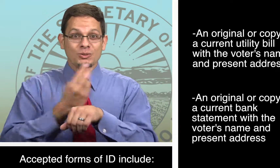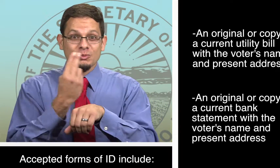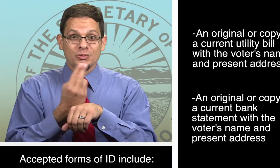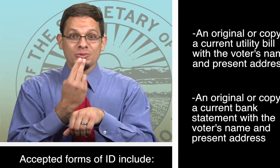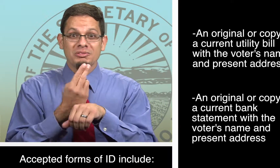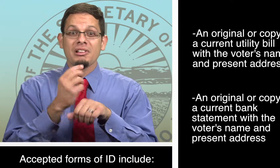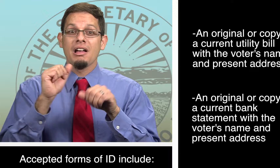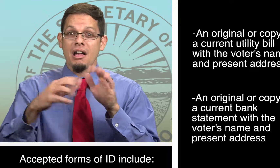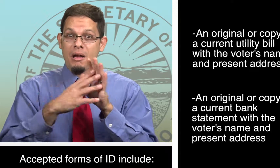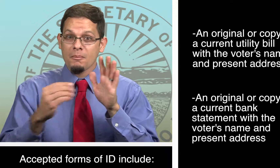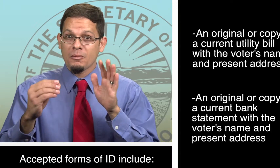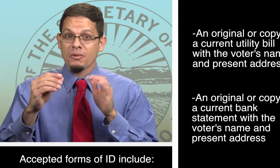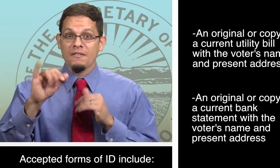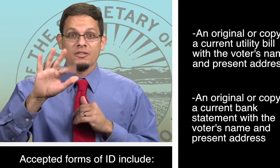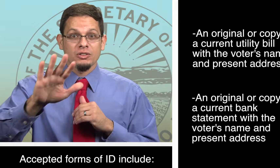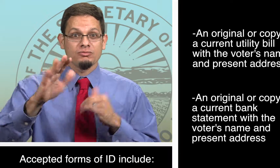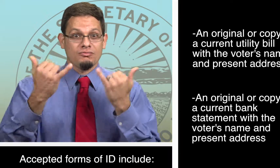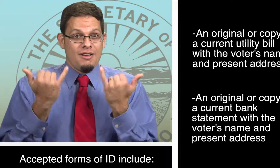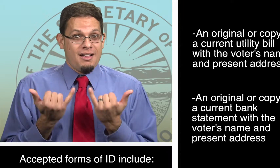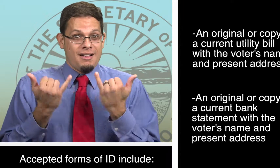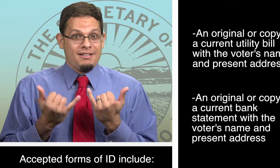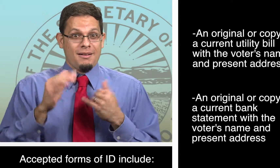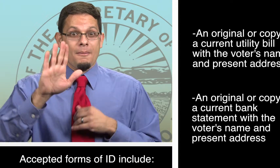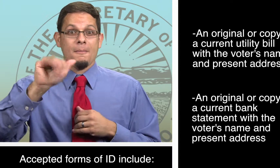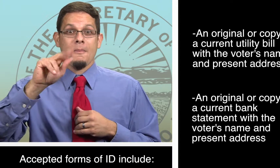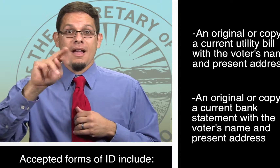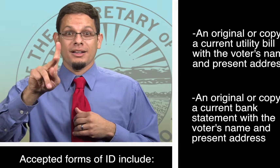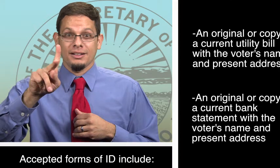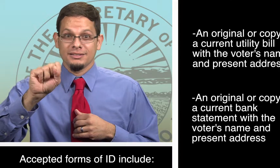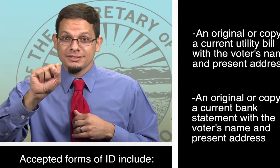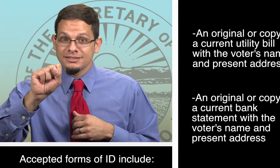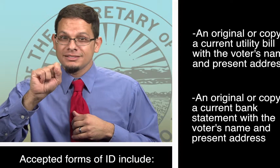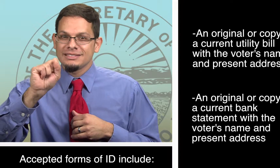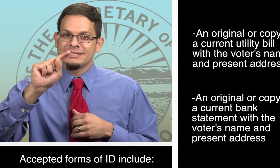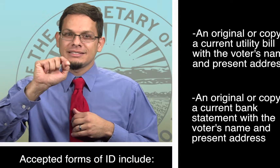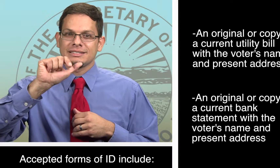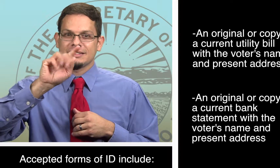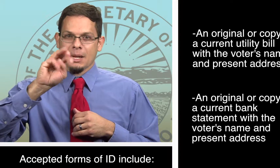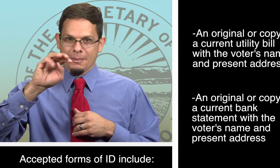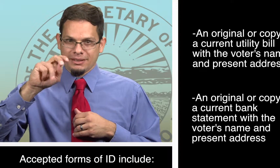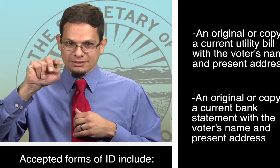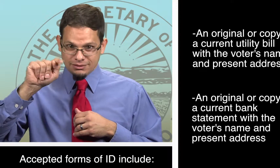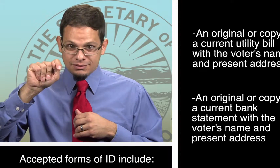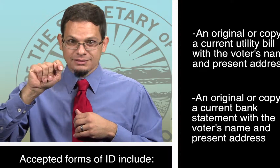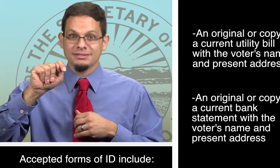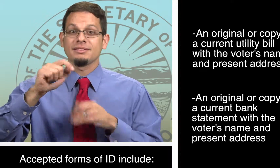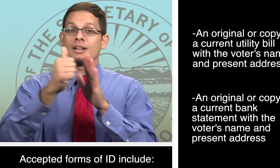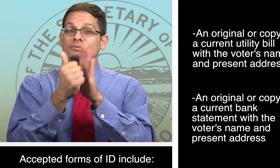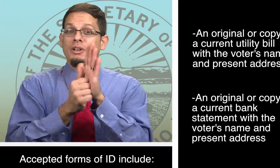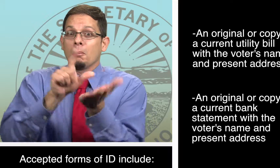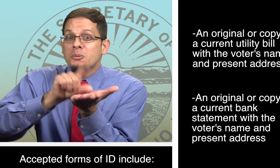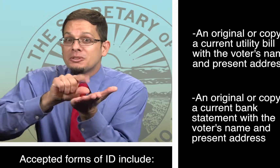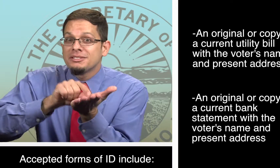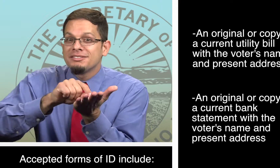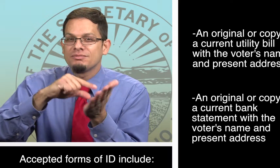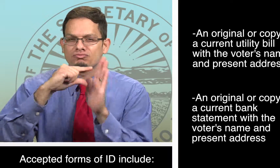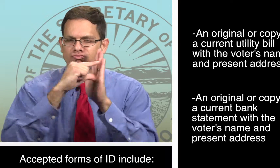An original or copy of a current bank statement with the voter's name and present address.